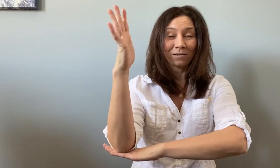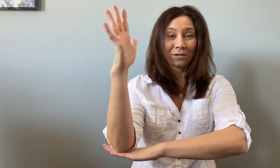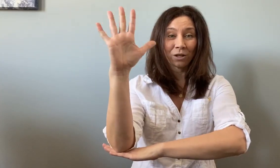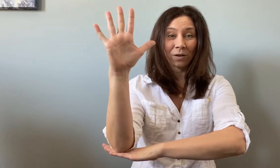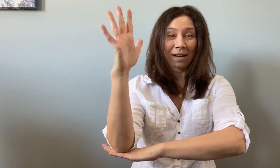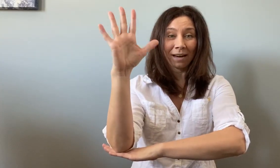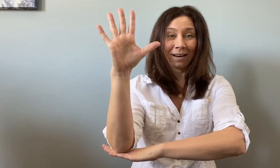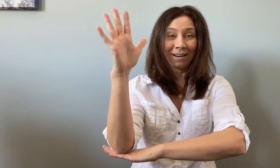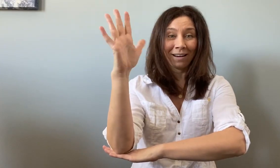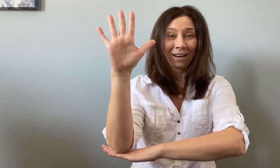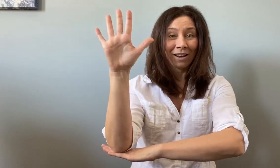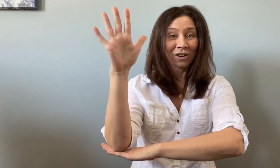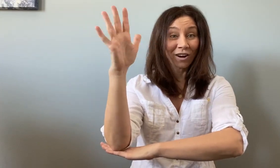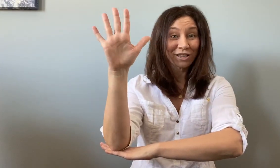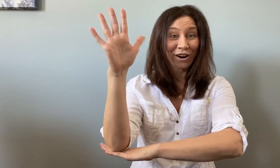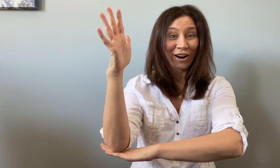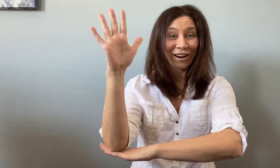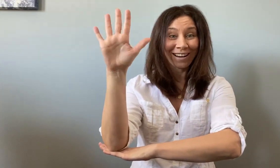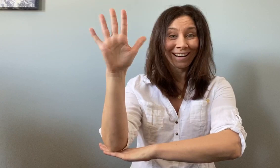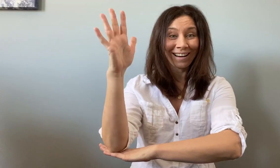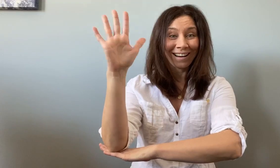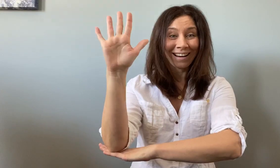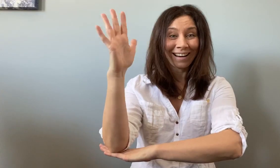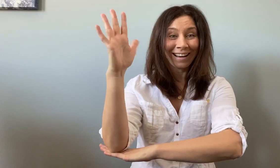do tree. Your turn.